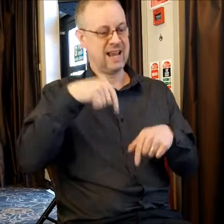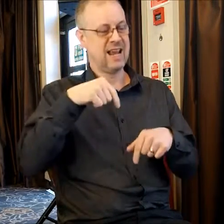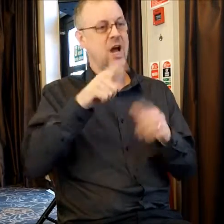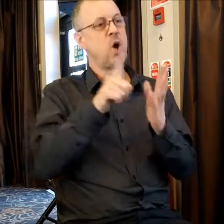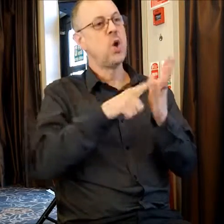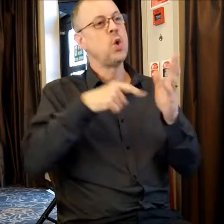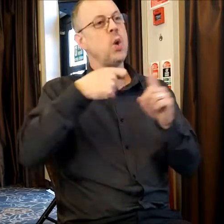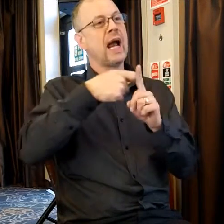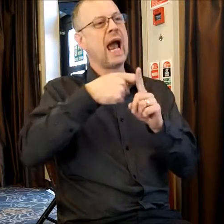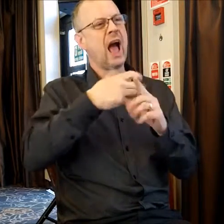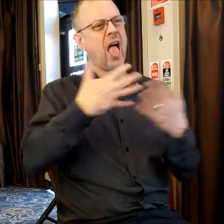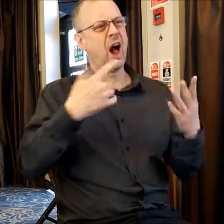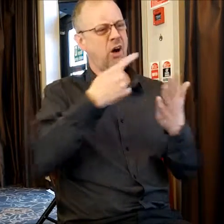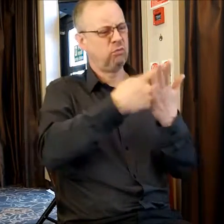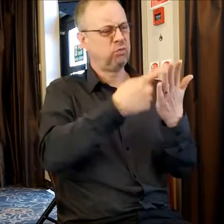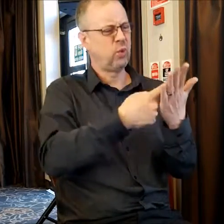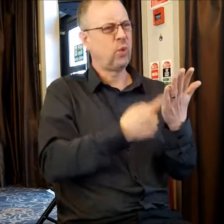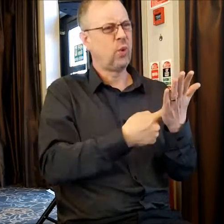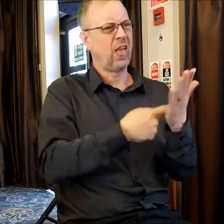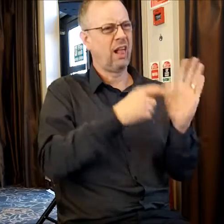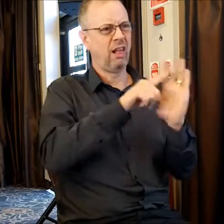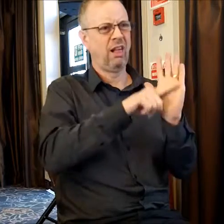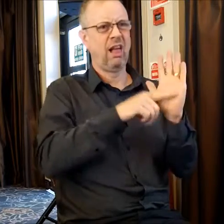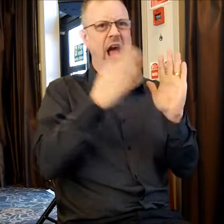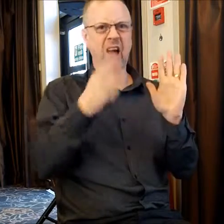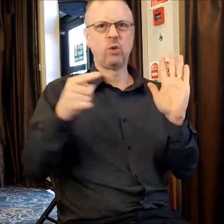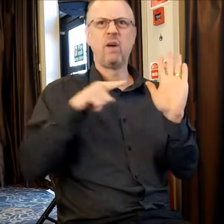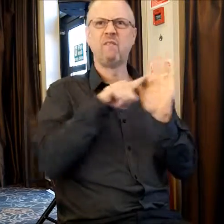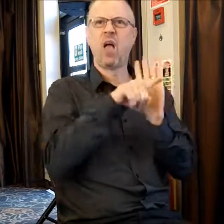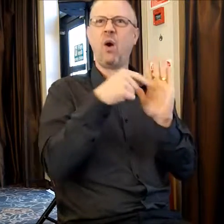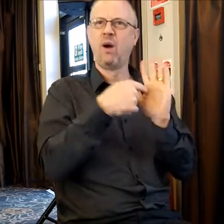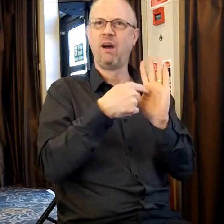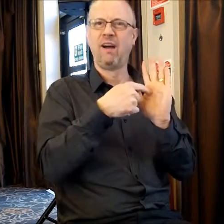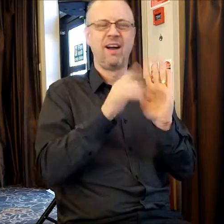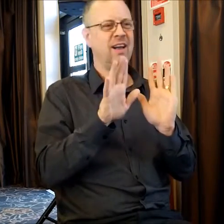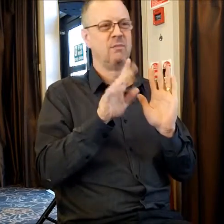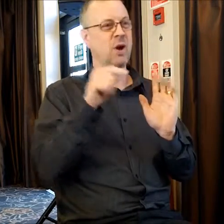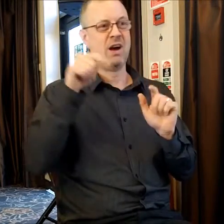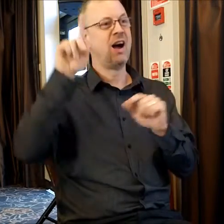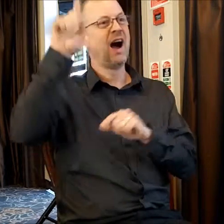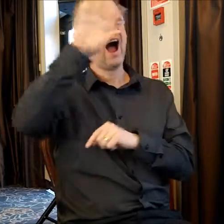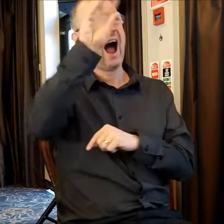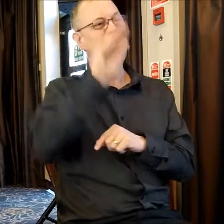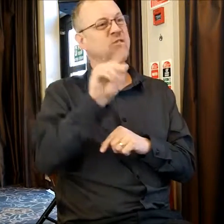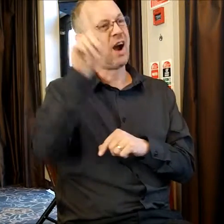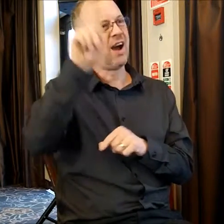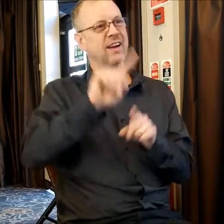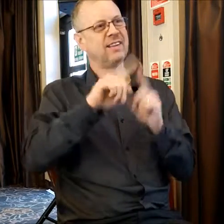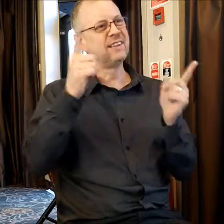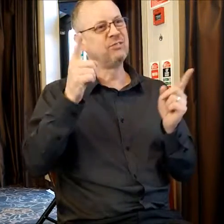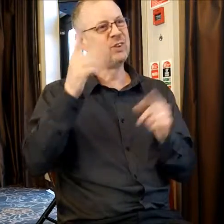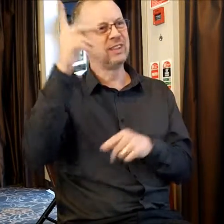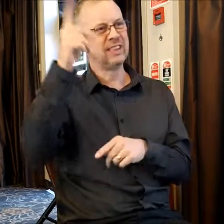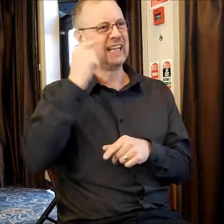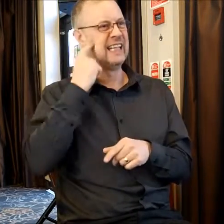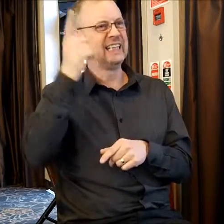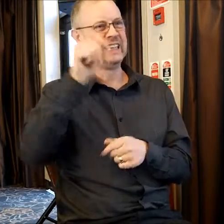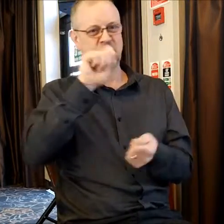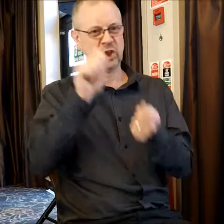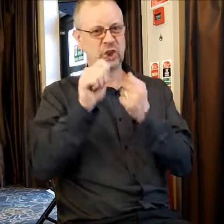have a procedure. No, we can't do that. The computer says no. Whereas when we're working with the guys in Africa, it's more like,